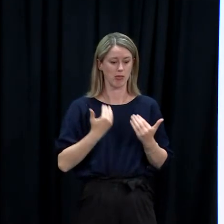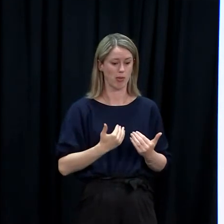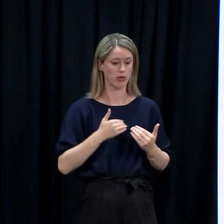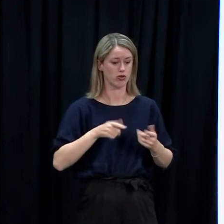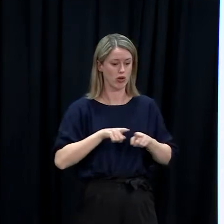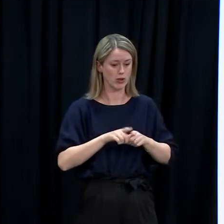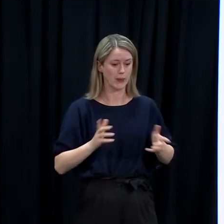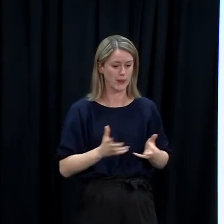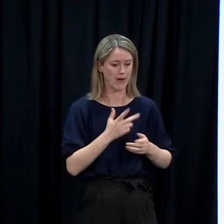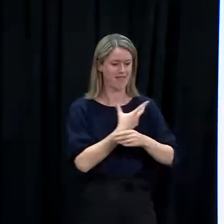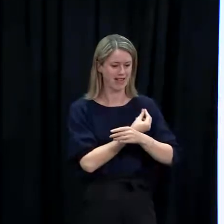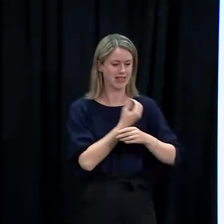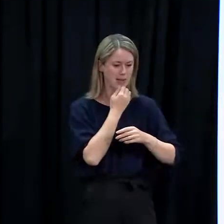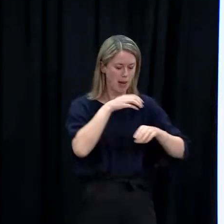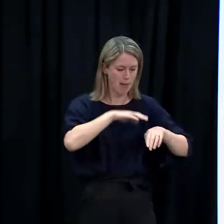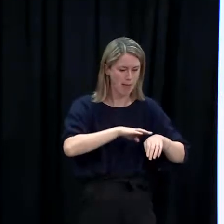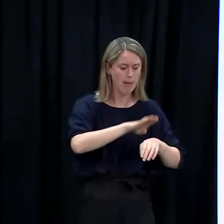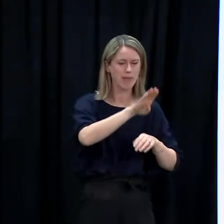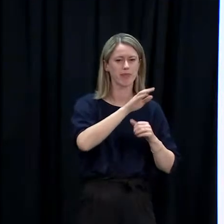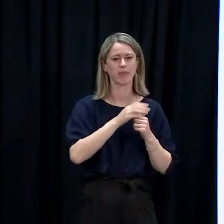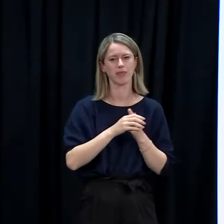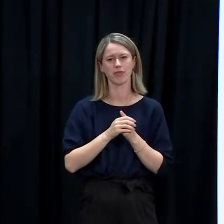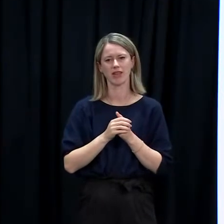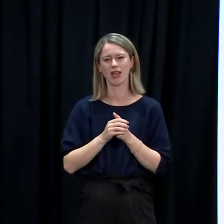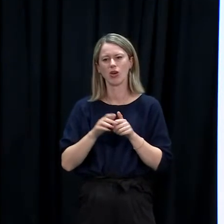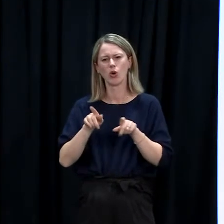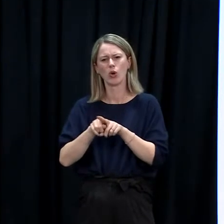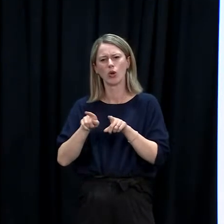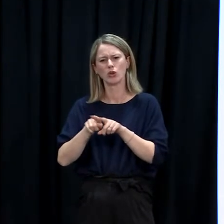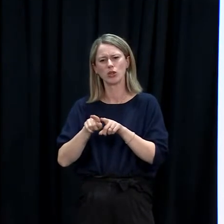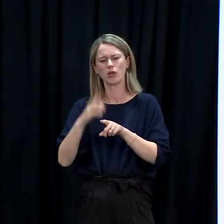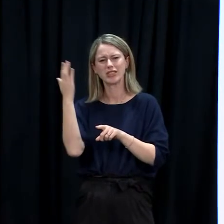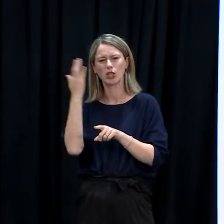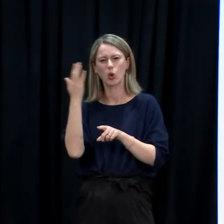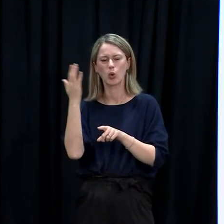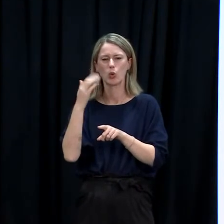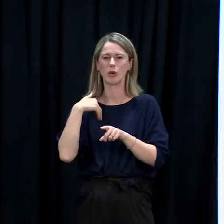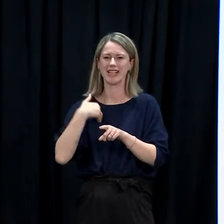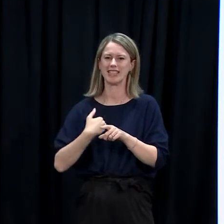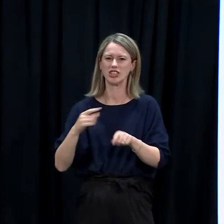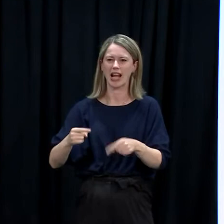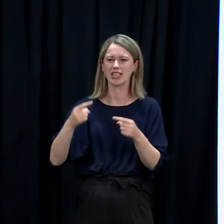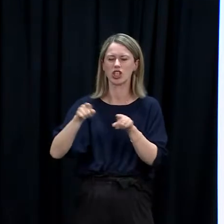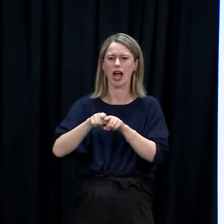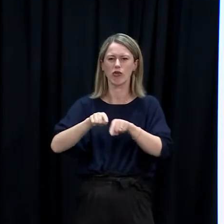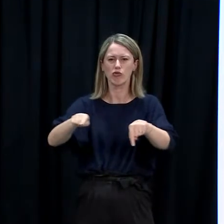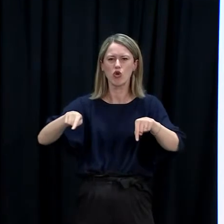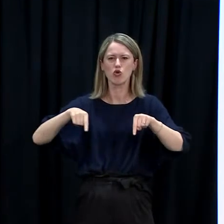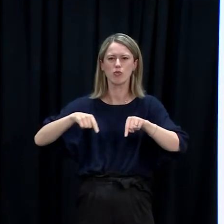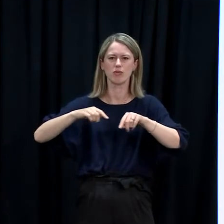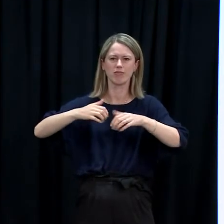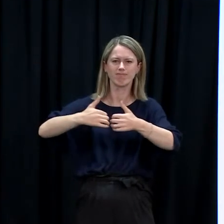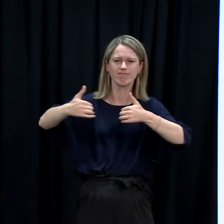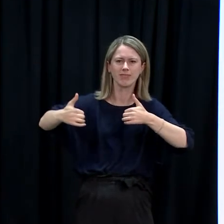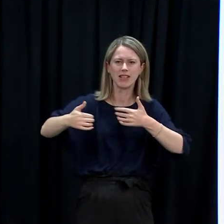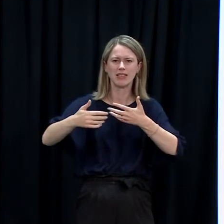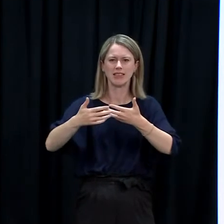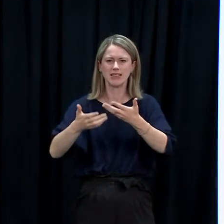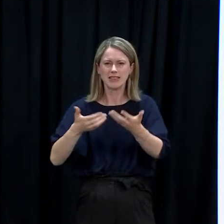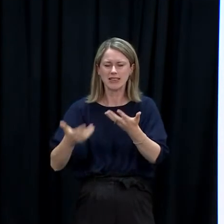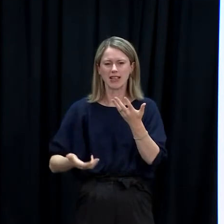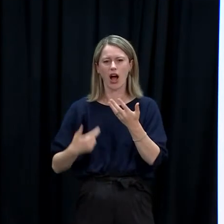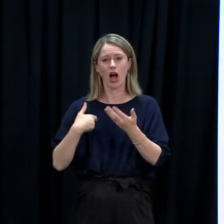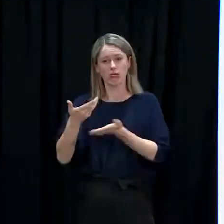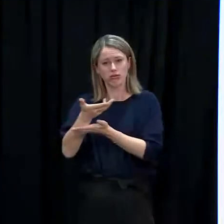up. And there will also be some logistical challenges for the schools as well. I actually had a conversation with a couple of school leaders this